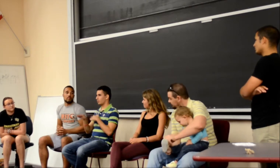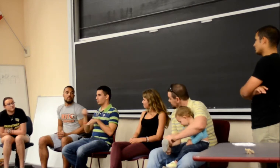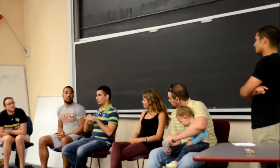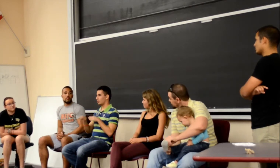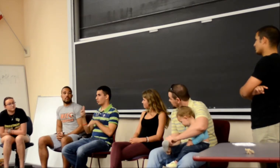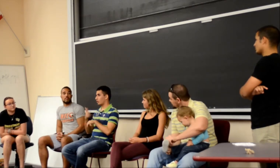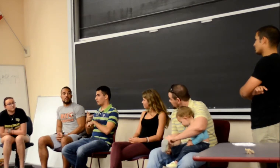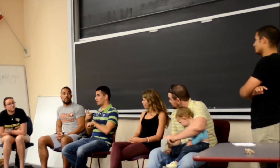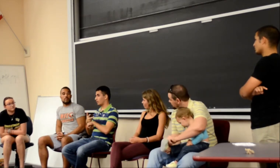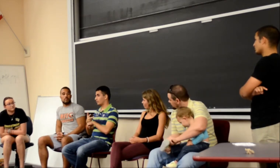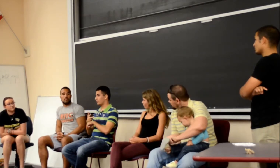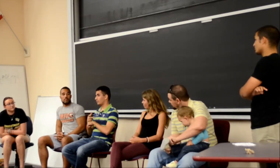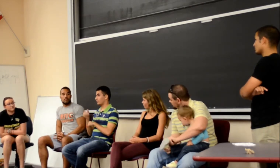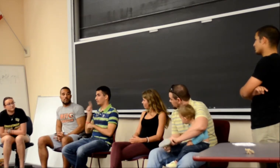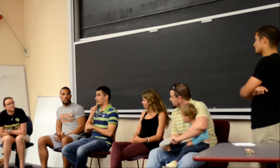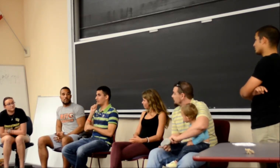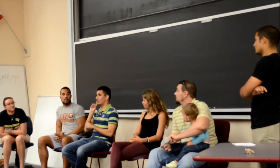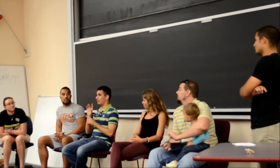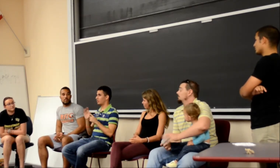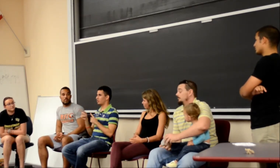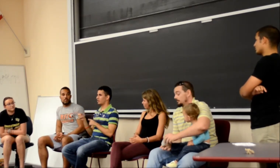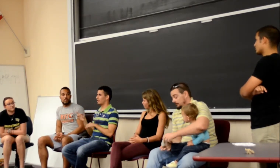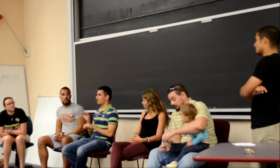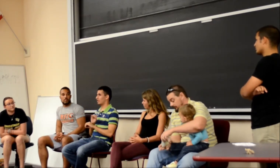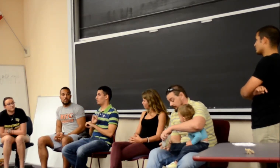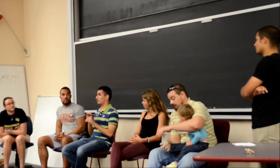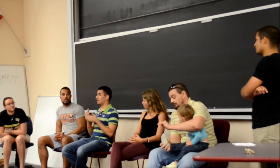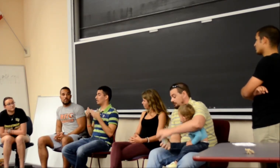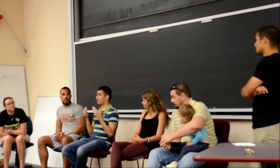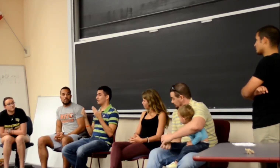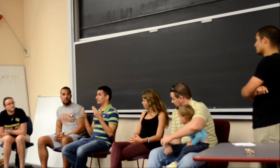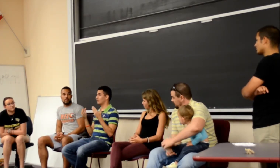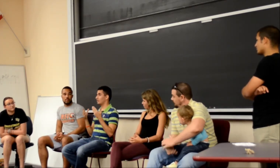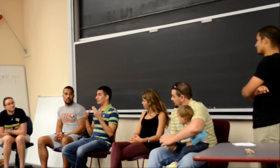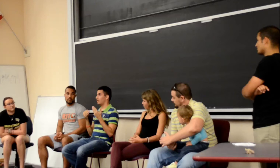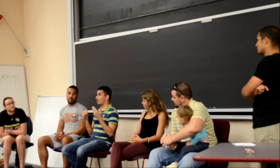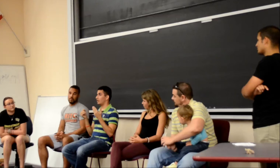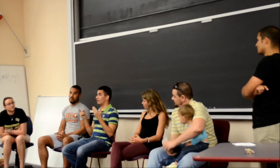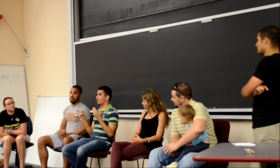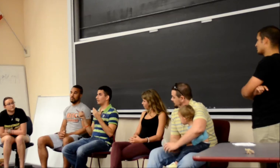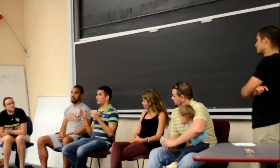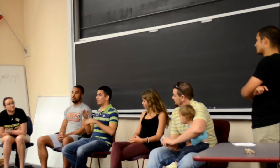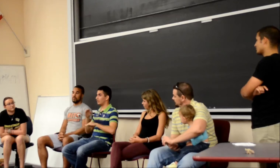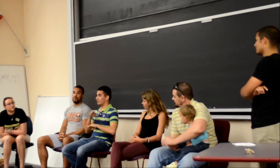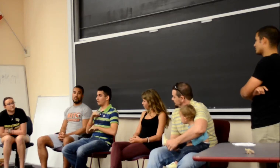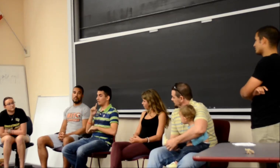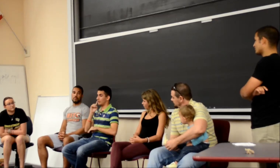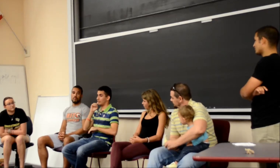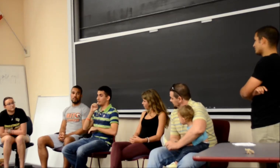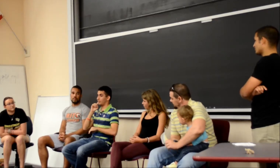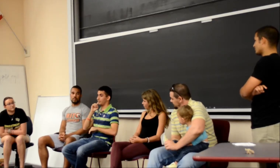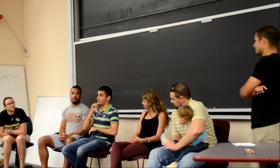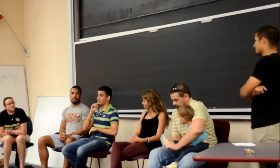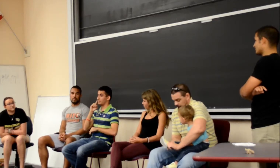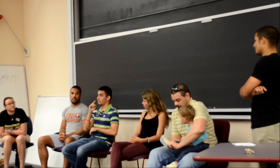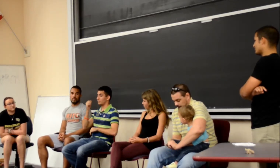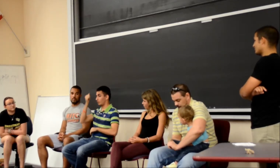Because I was born in Guatemala, deaf person there is absolutely nothing, and they consider